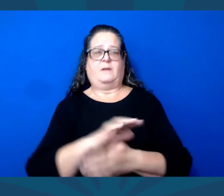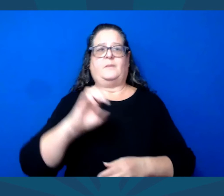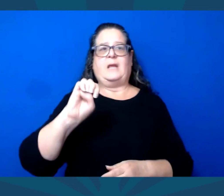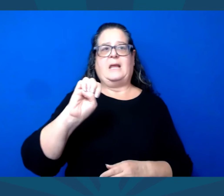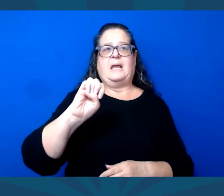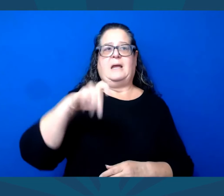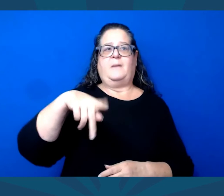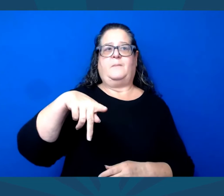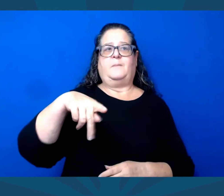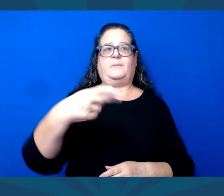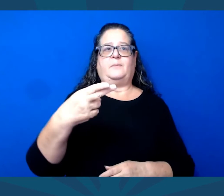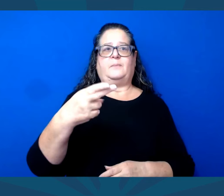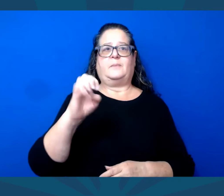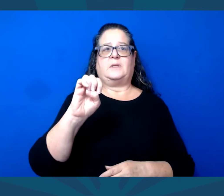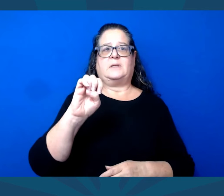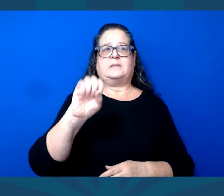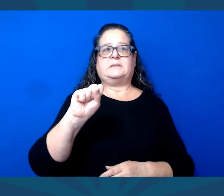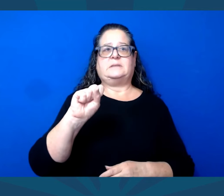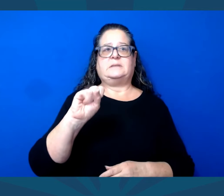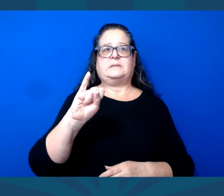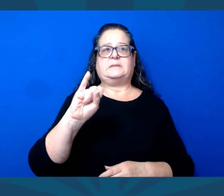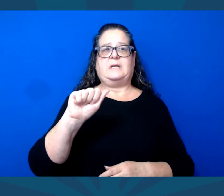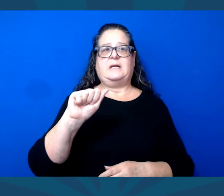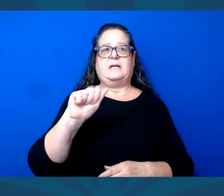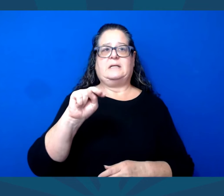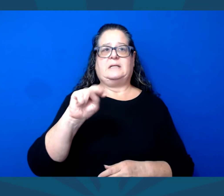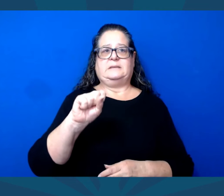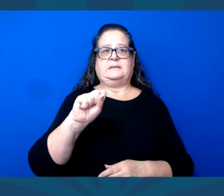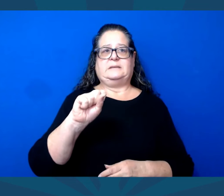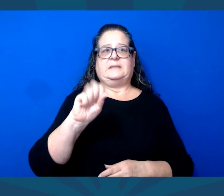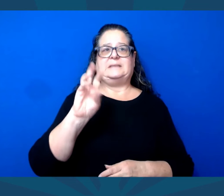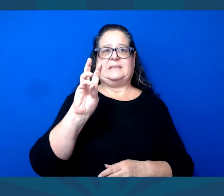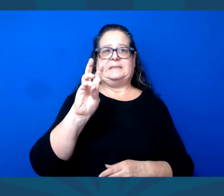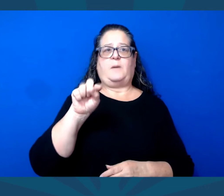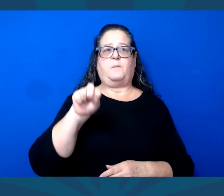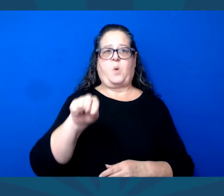school choices, Ephesians 6, 1 through 4.